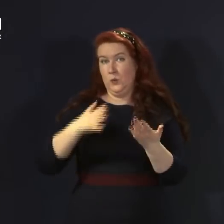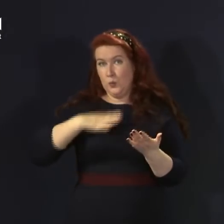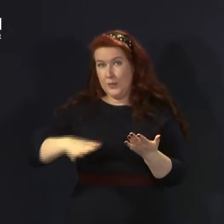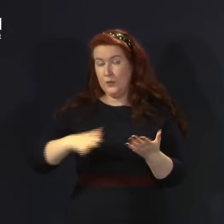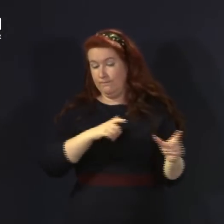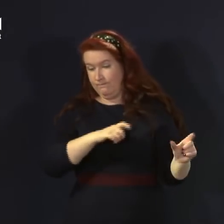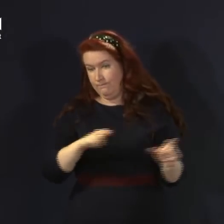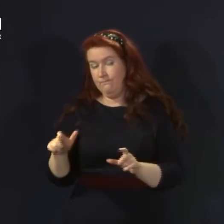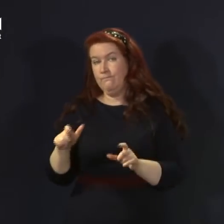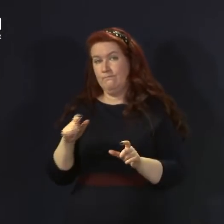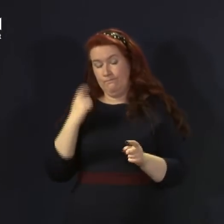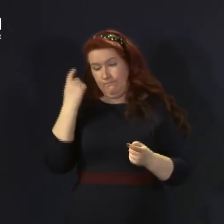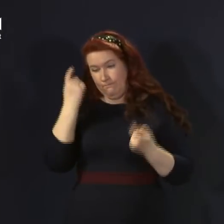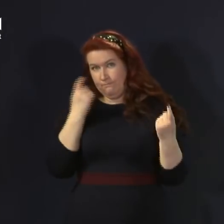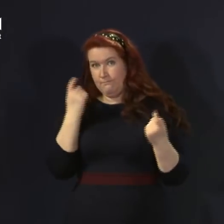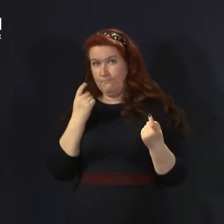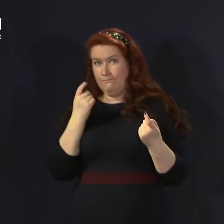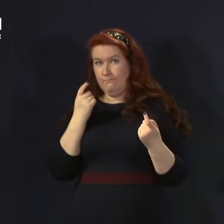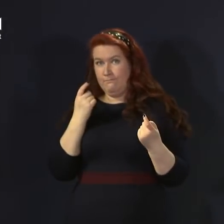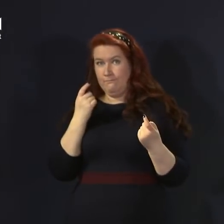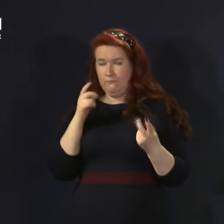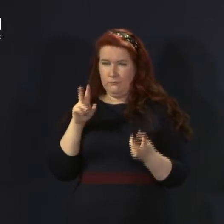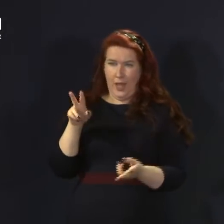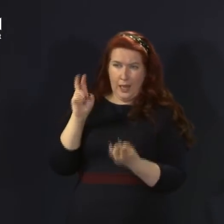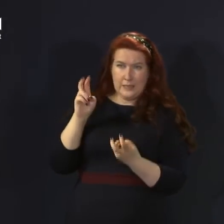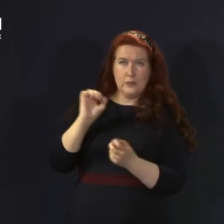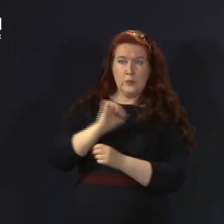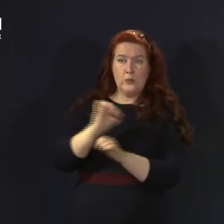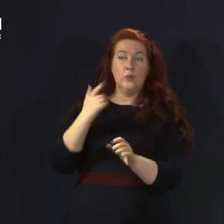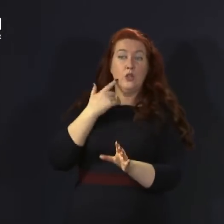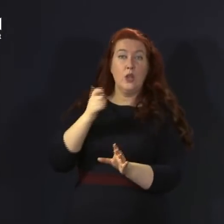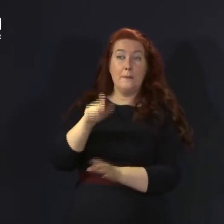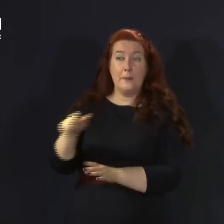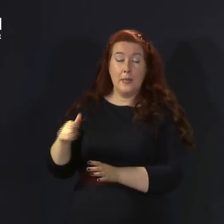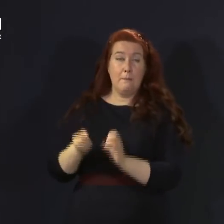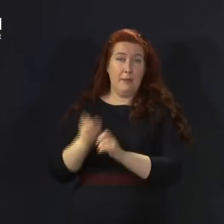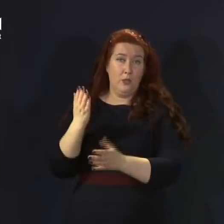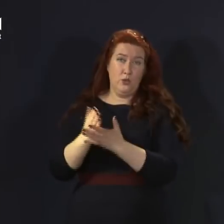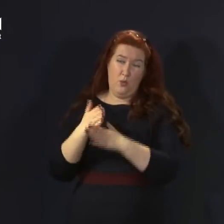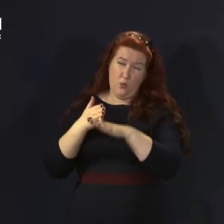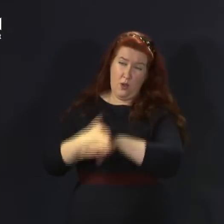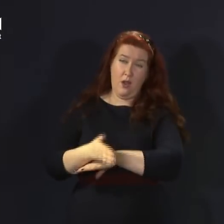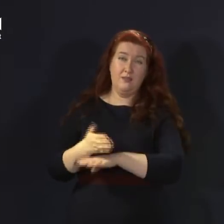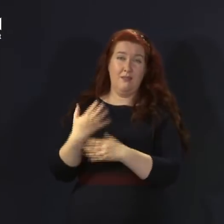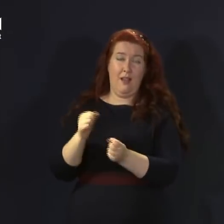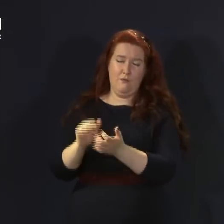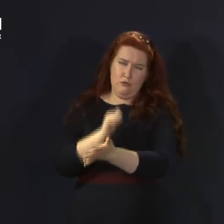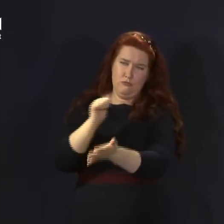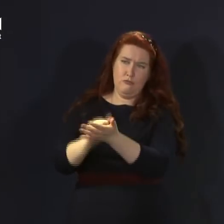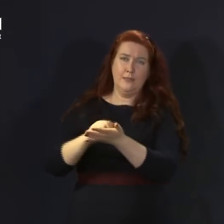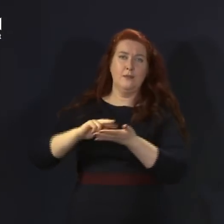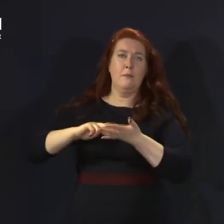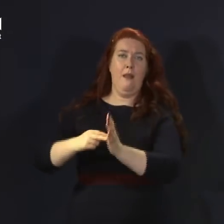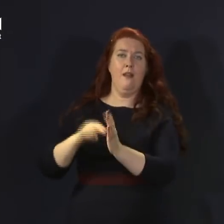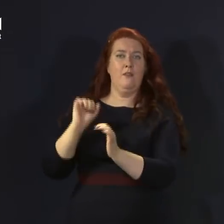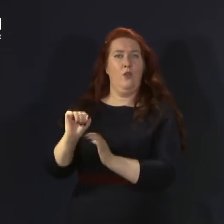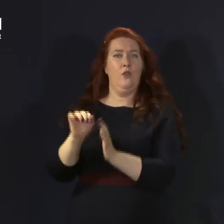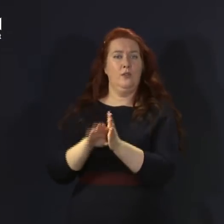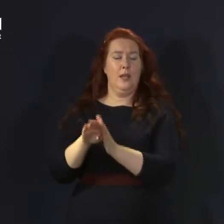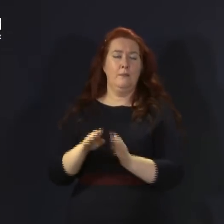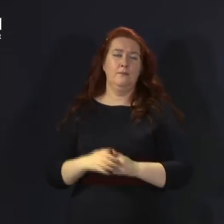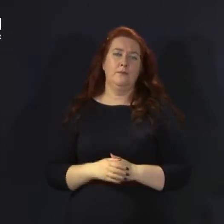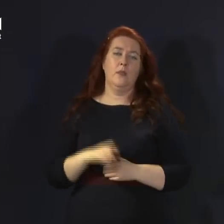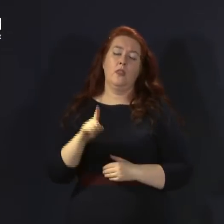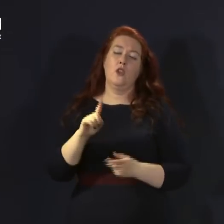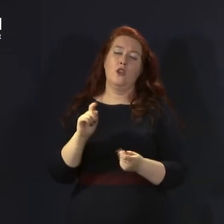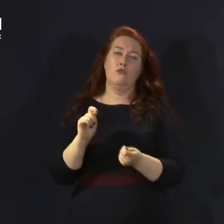to take really seriously, listen to young people and make sure we're working as hard as possible to get the right arrangements in place. The